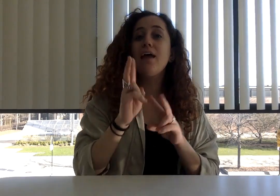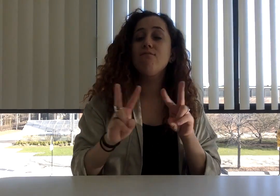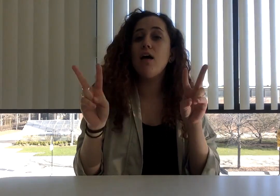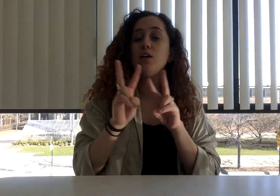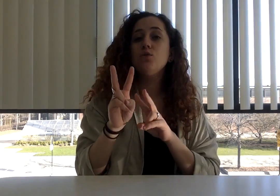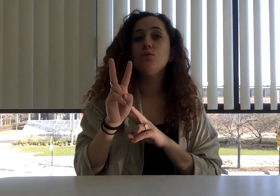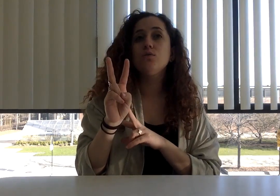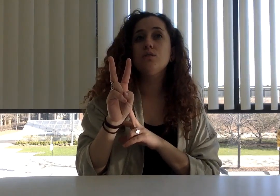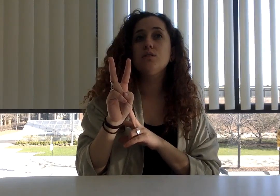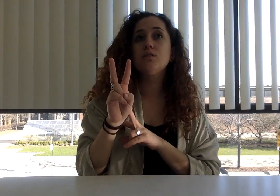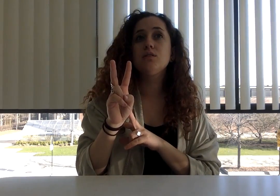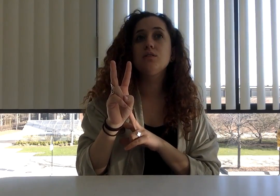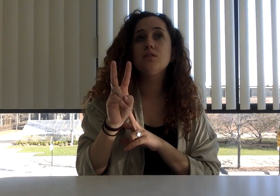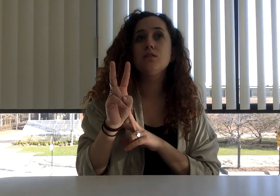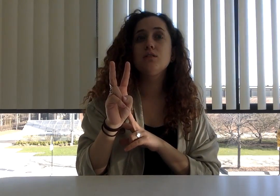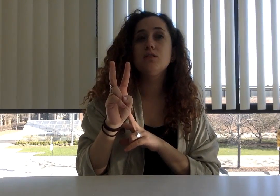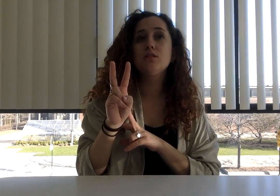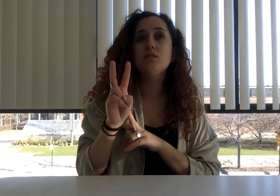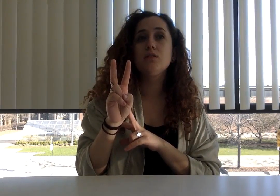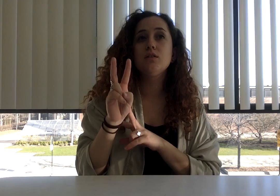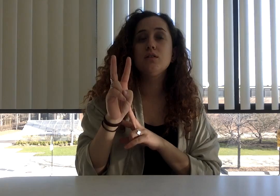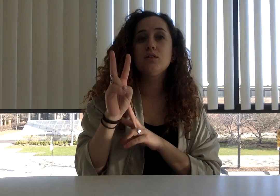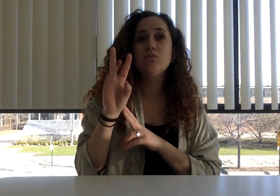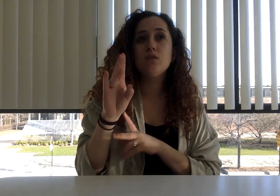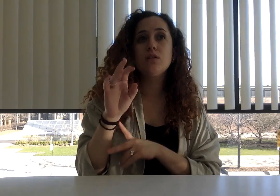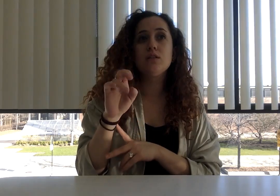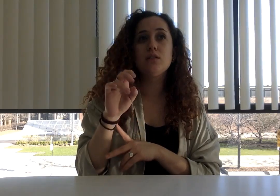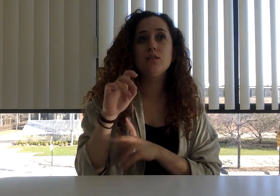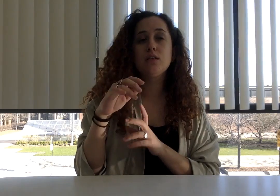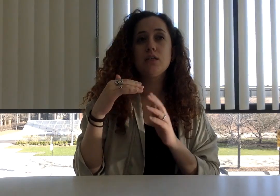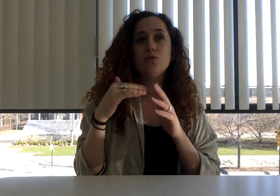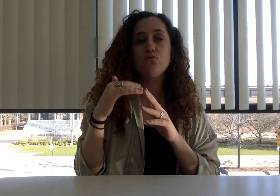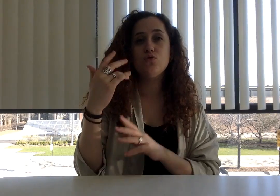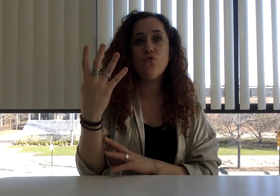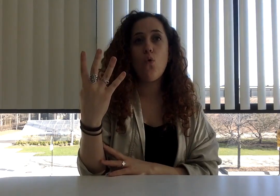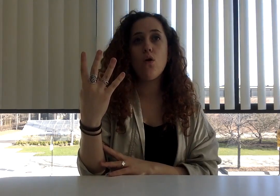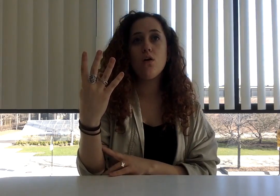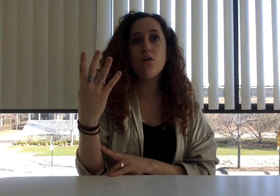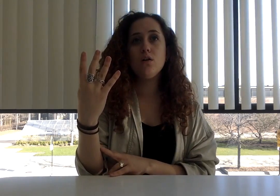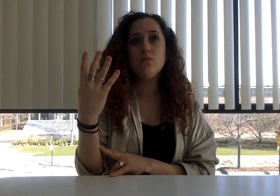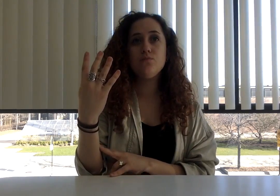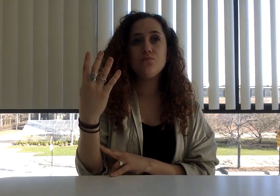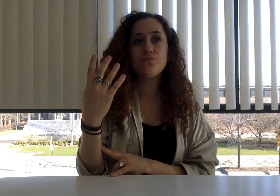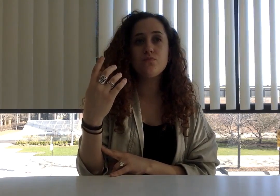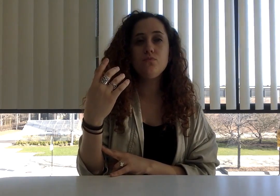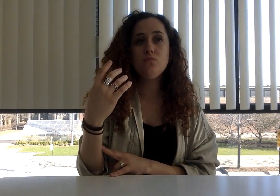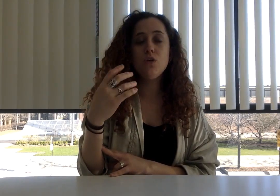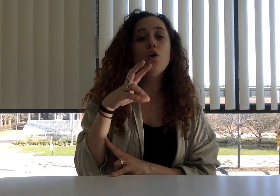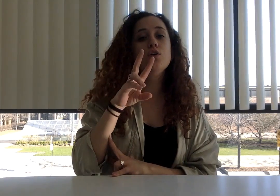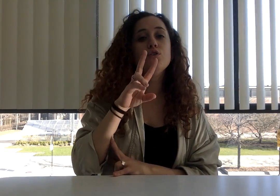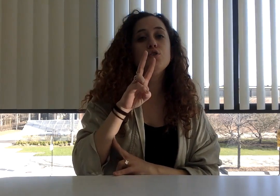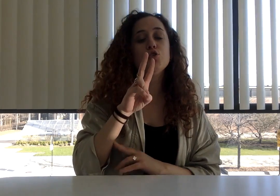is y when x equals 4? The square root of 4 is 2. 2 goes into 24 12 times.